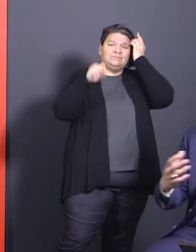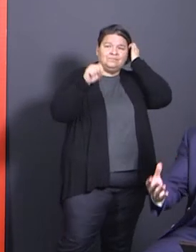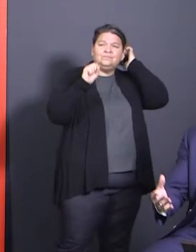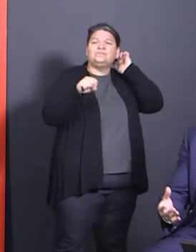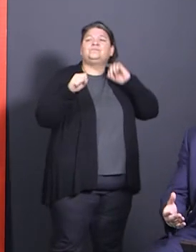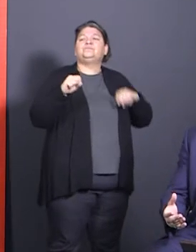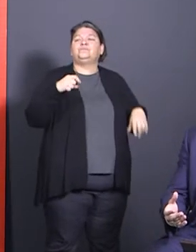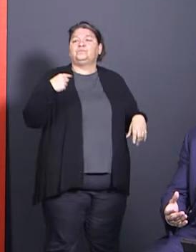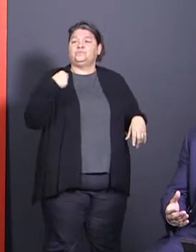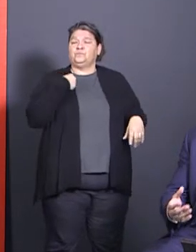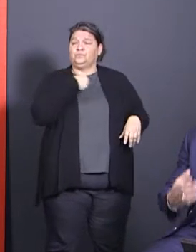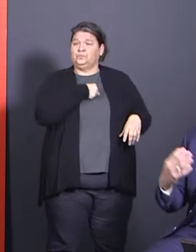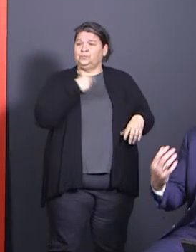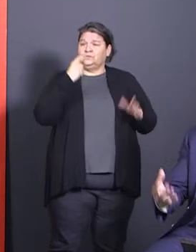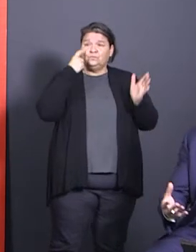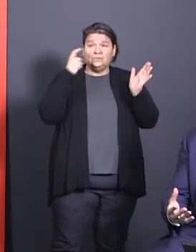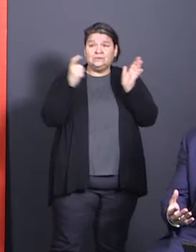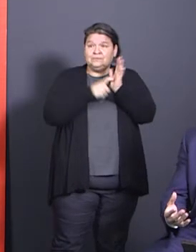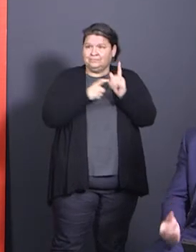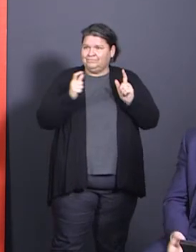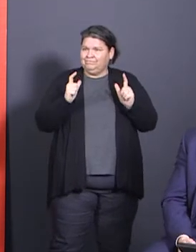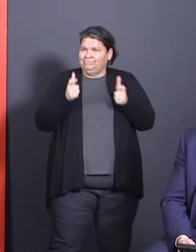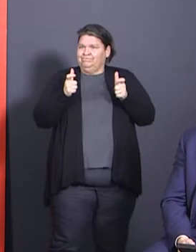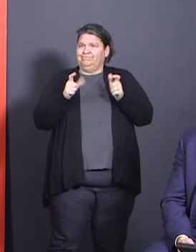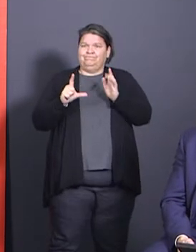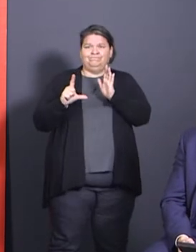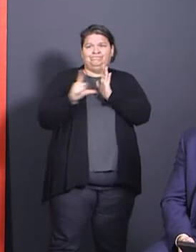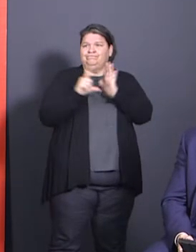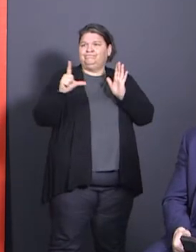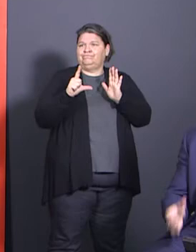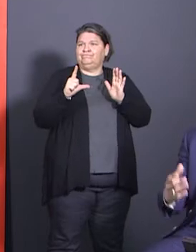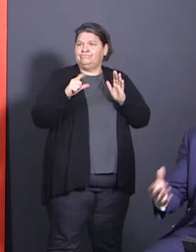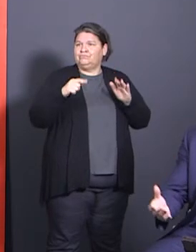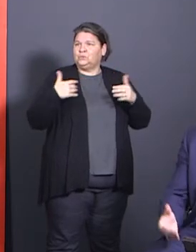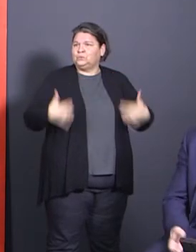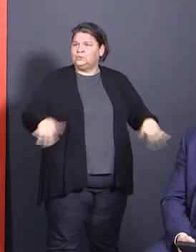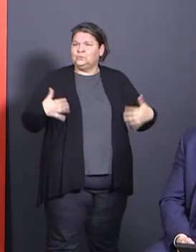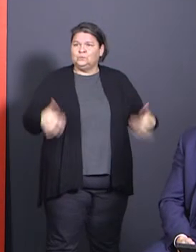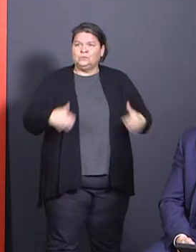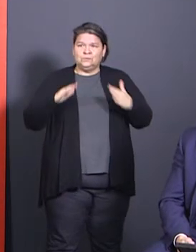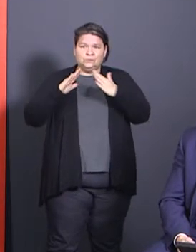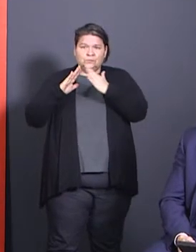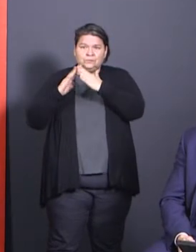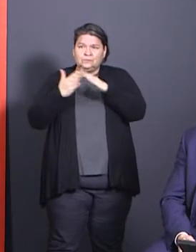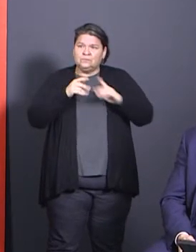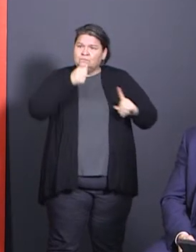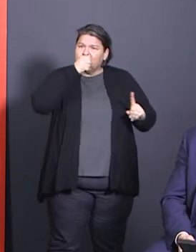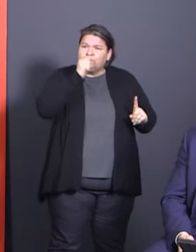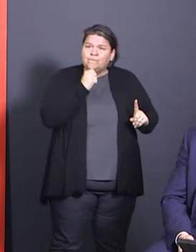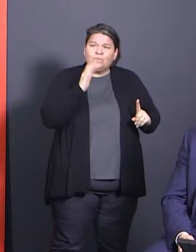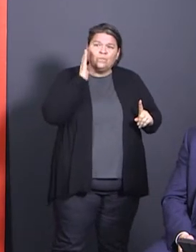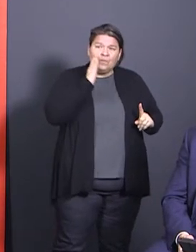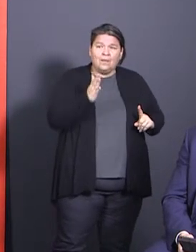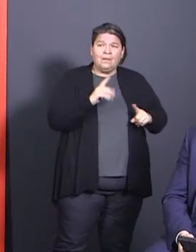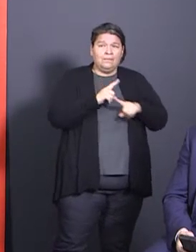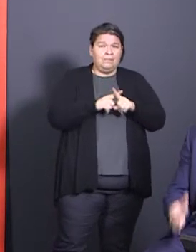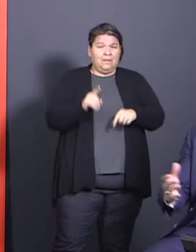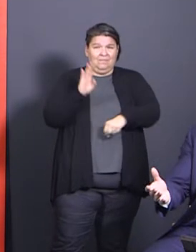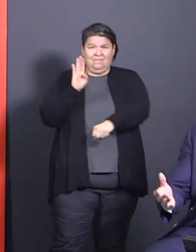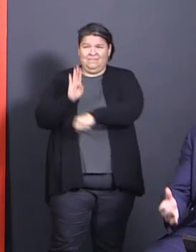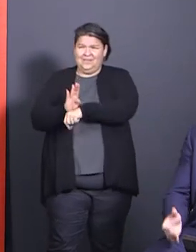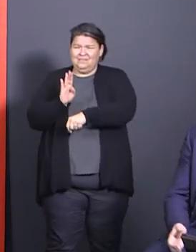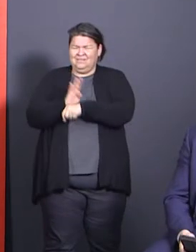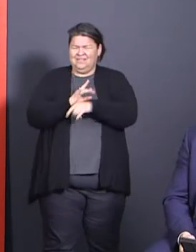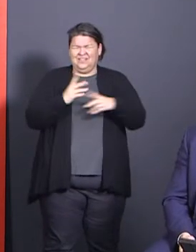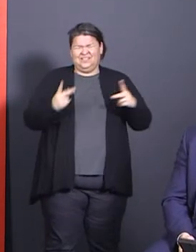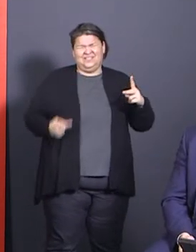not only would our communities be hit hard by this, but by any type of shutdown, but our business communities would be